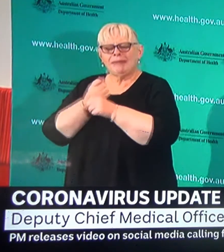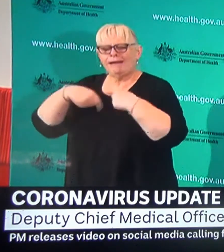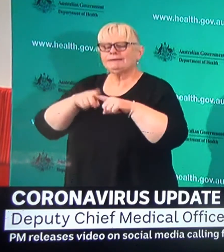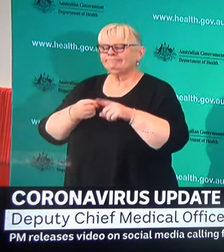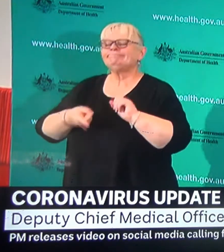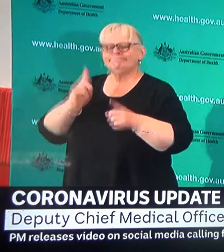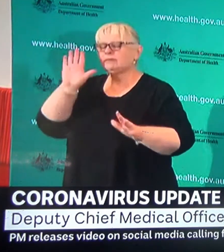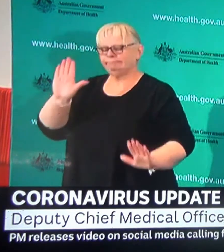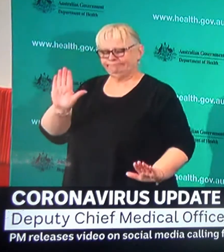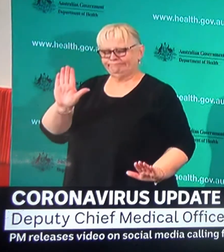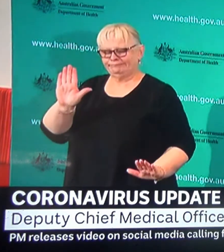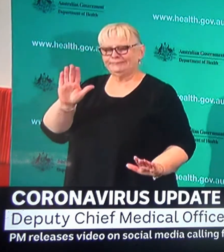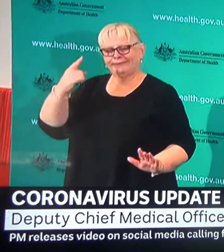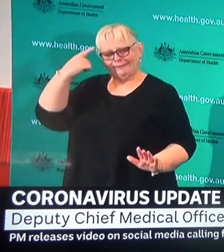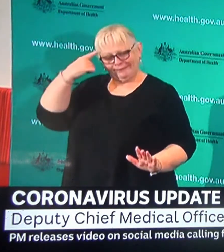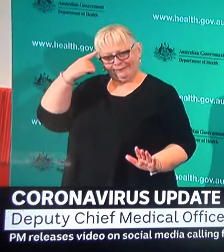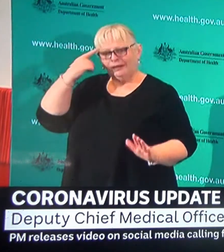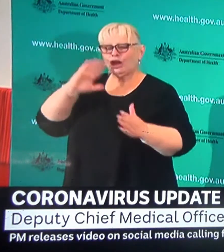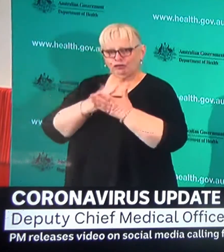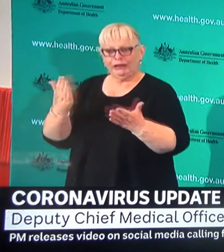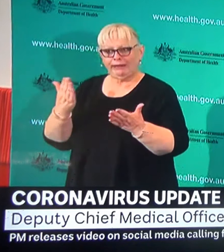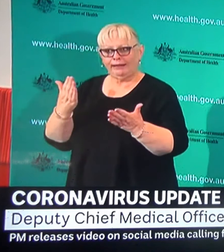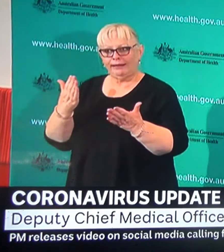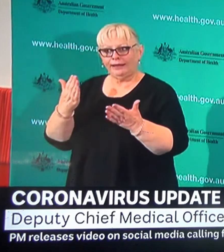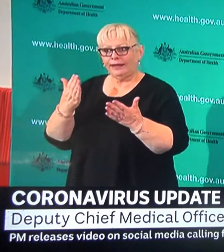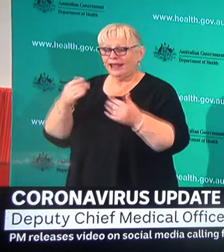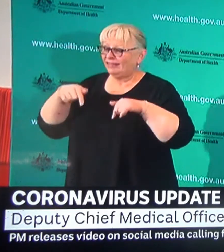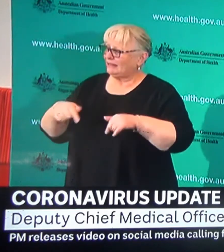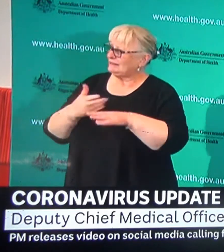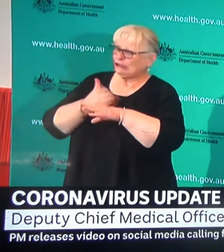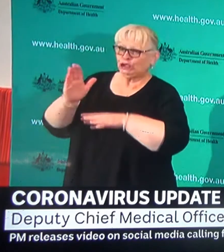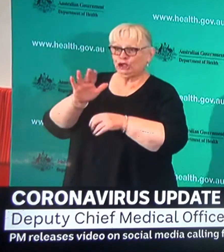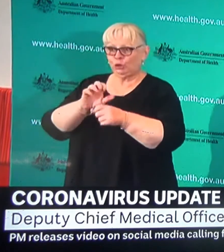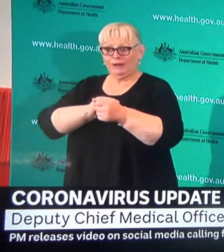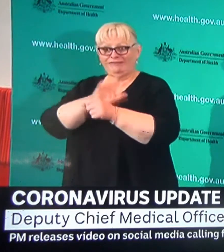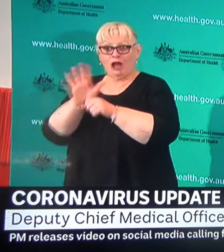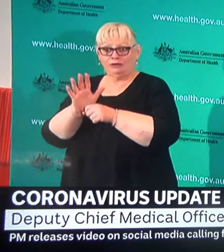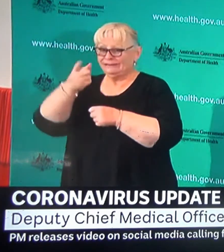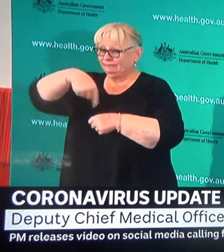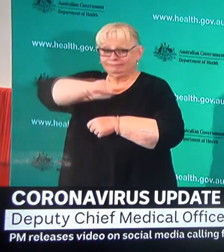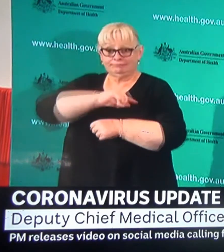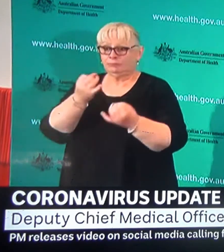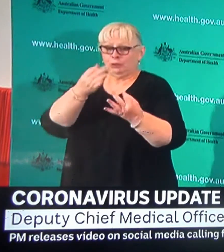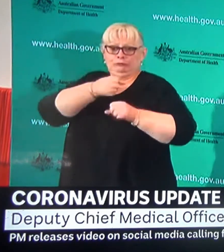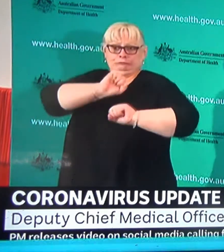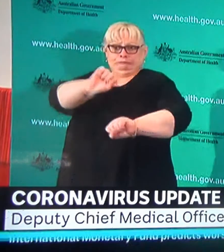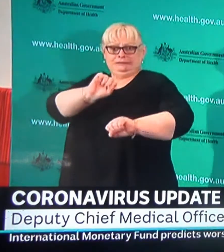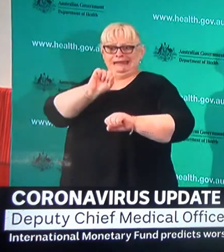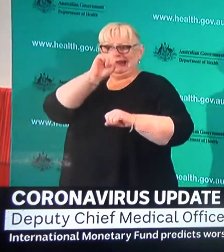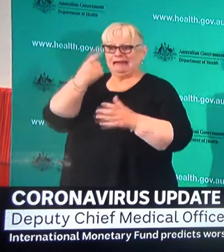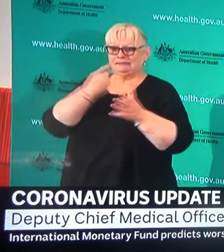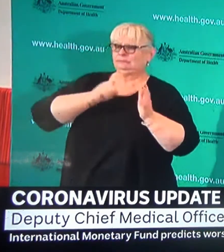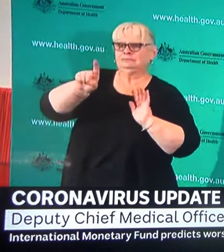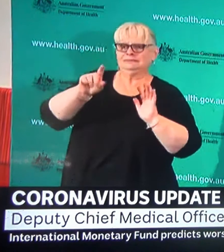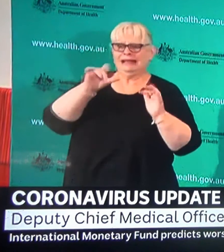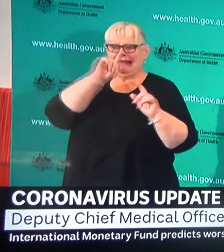reminder of the realities of a new virus in a community where there is no immunity, that